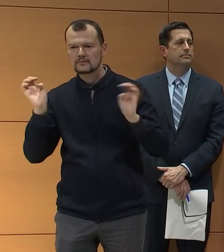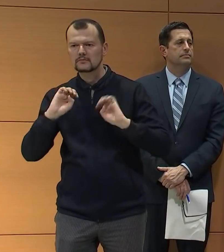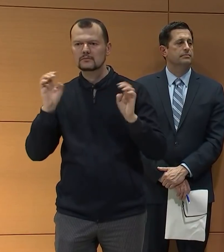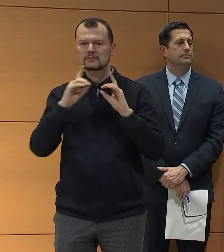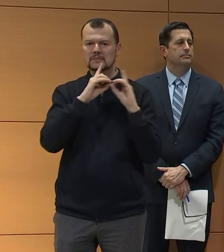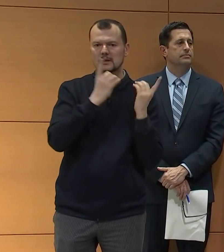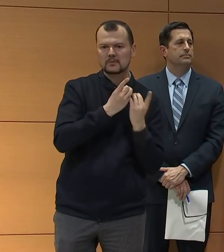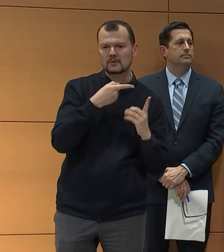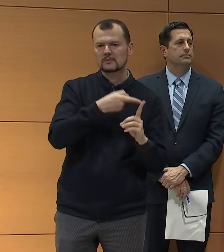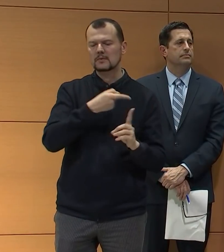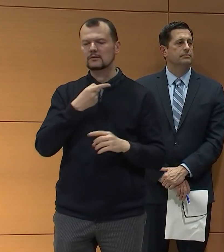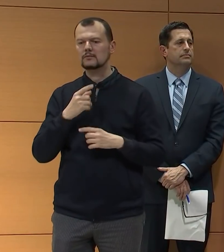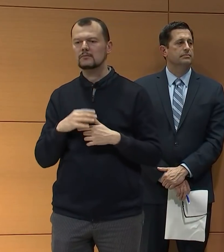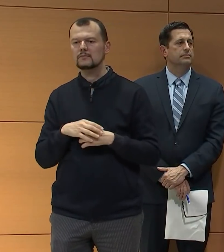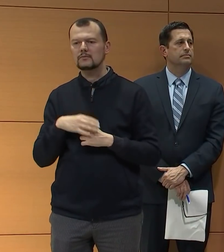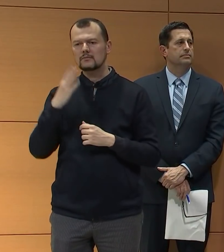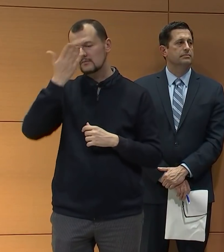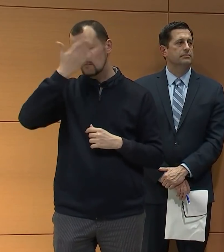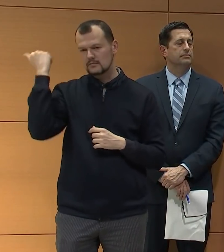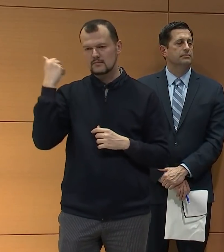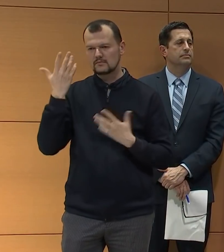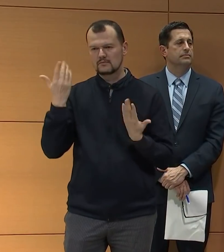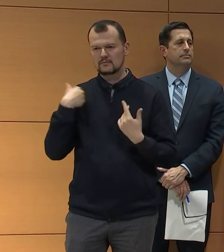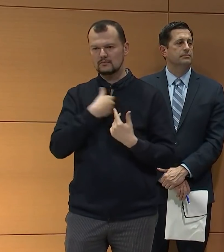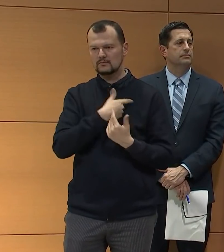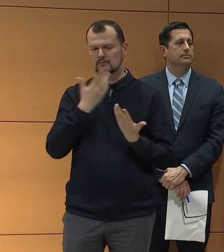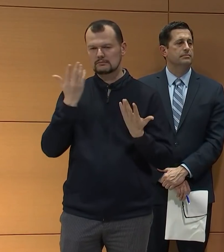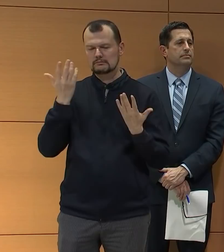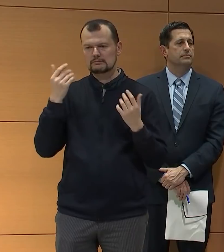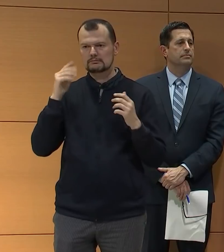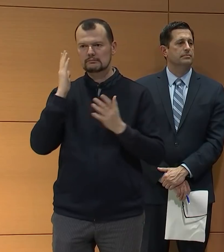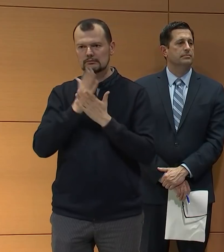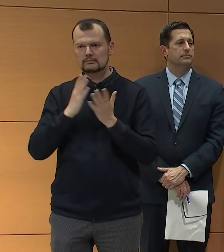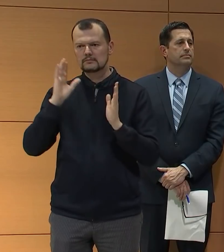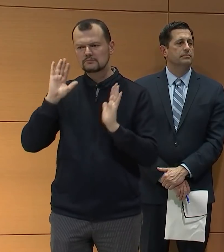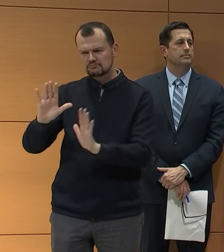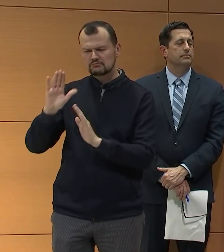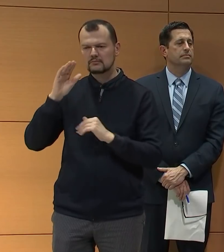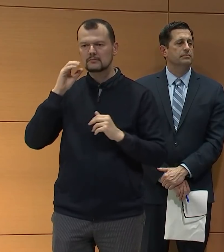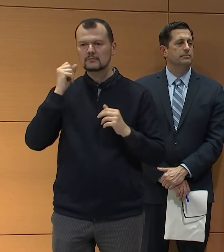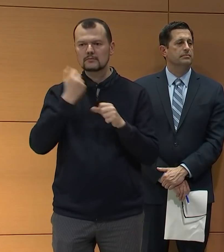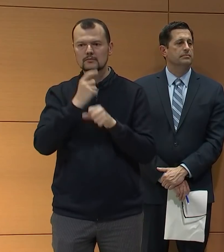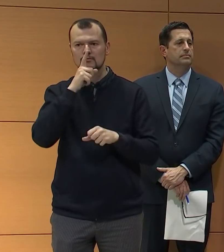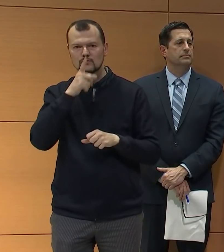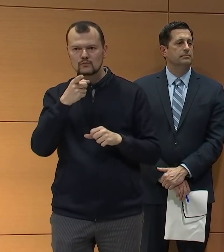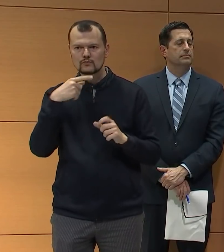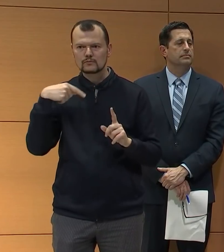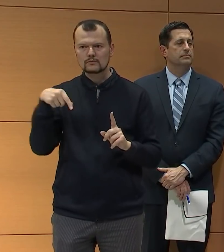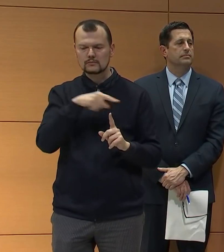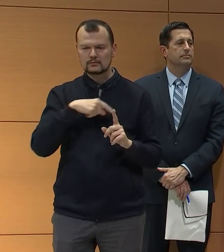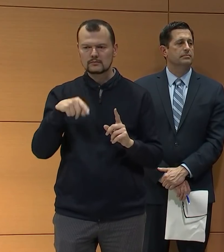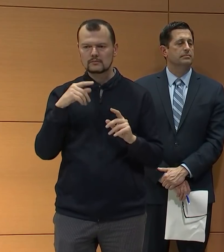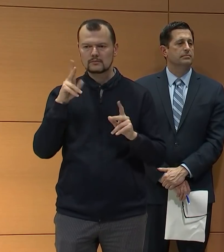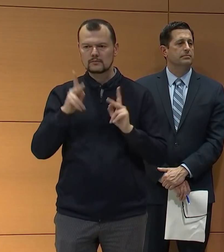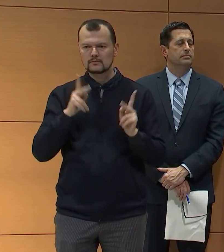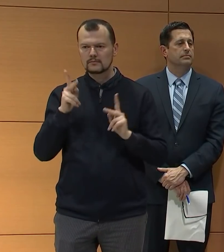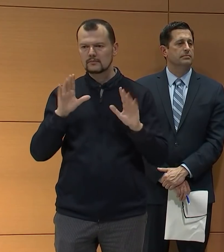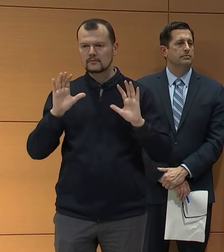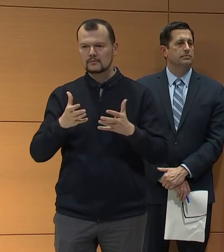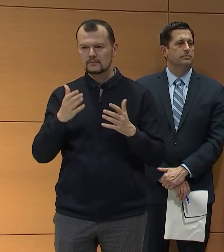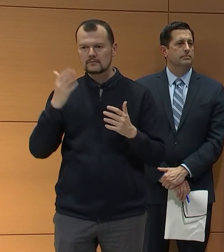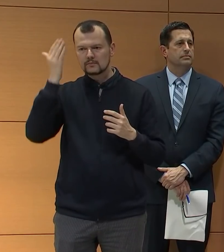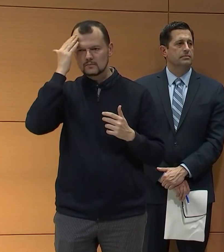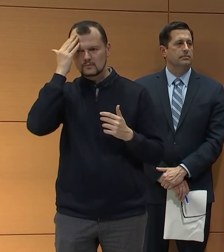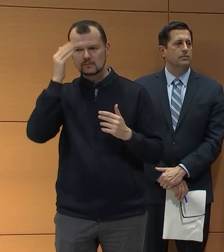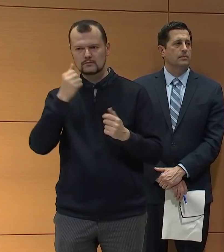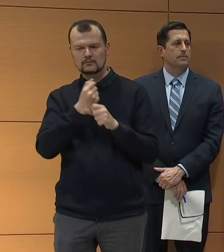out of fear is something we hope to avoid. And as you know from all the misinformation and some accurate information, there's a lot of fear out there. So